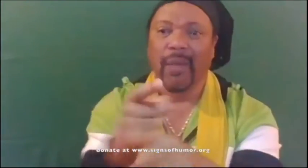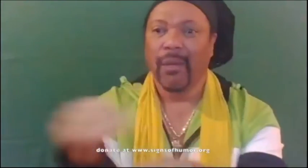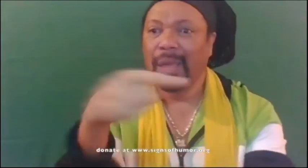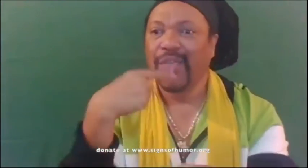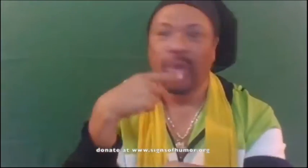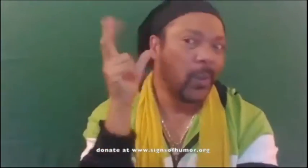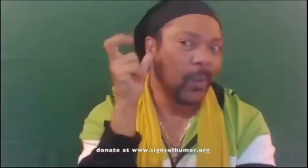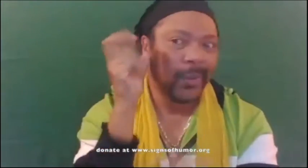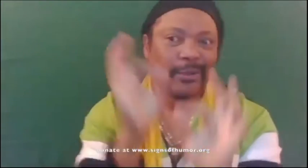That's what I'm talking about.